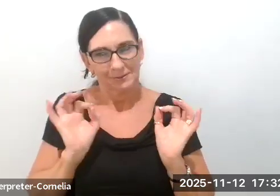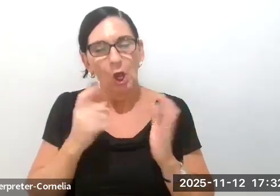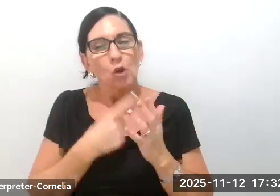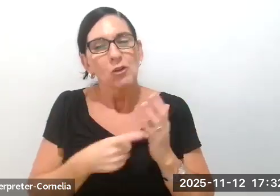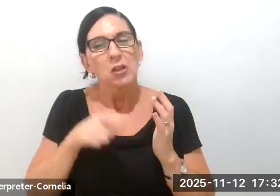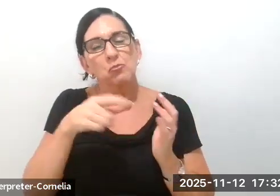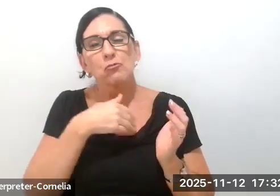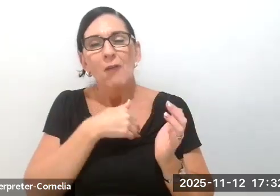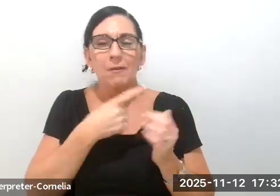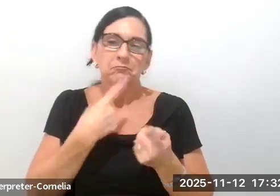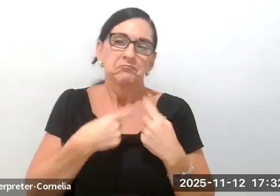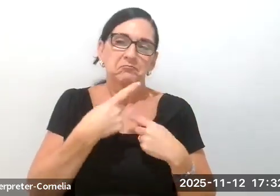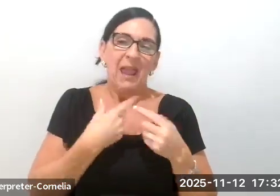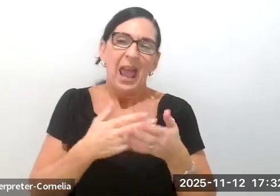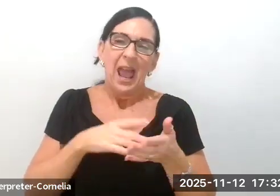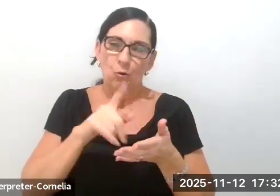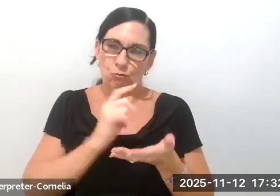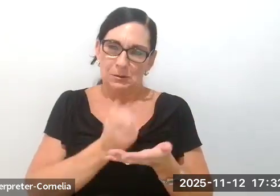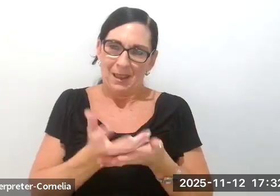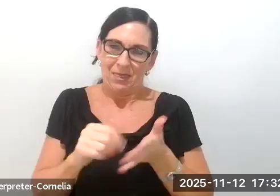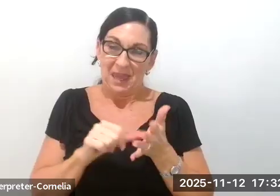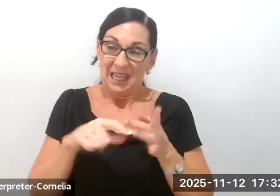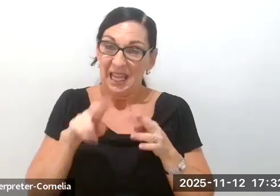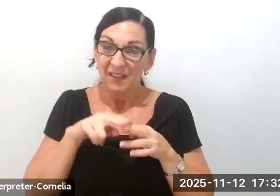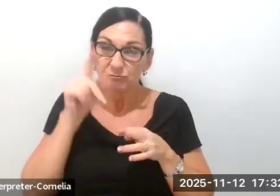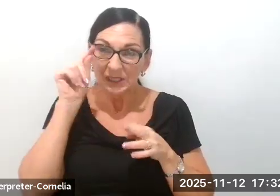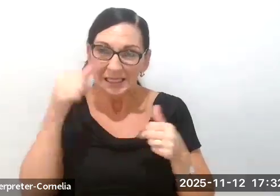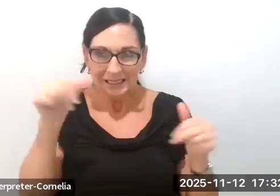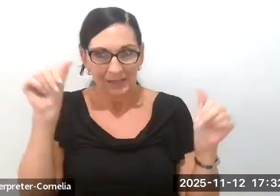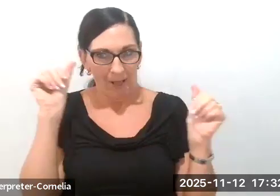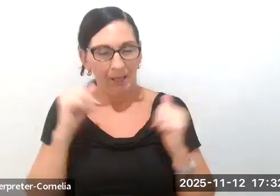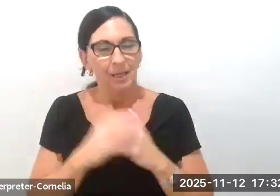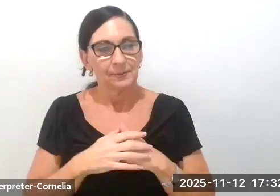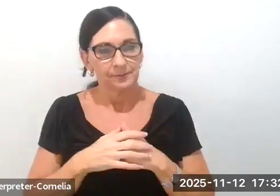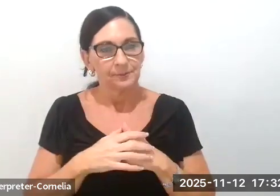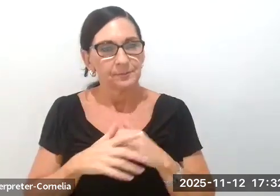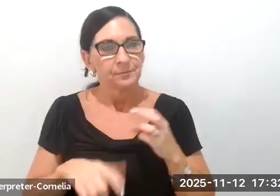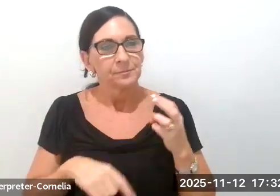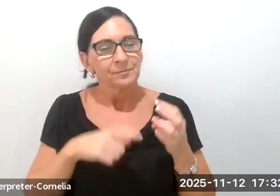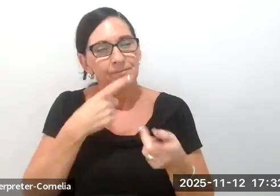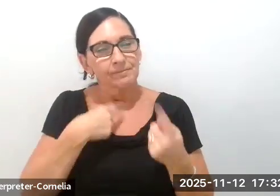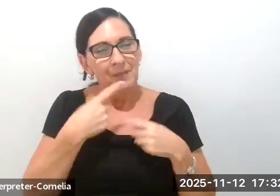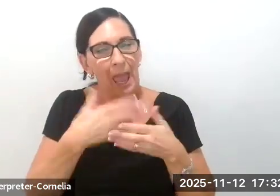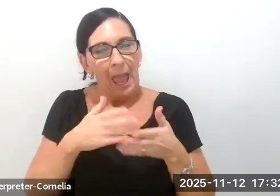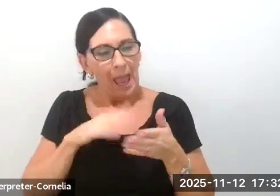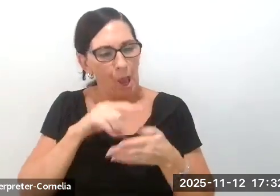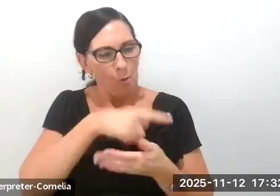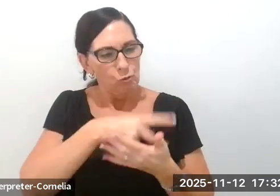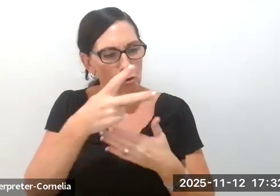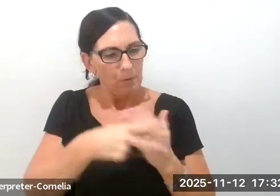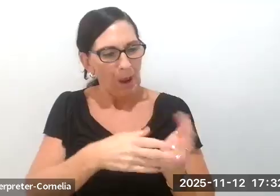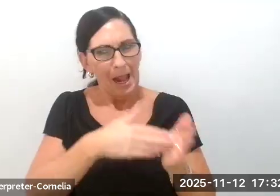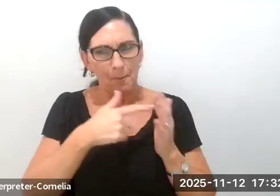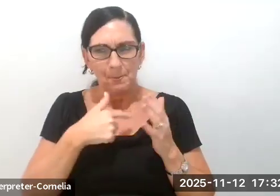think you might use the funds if you were successful. Describe how the program will help you grow as a leader